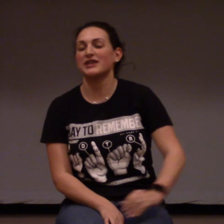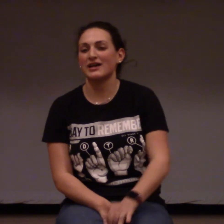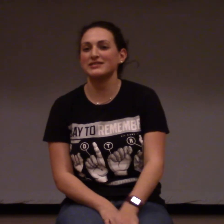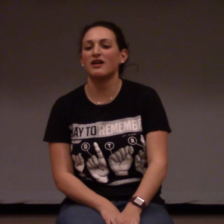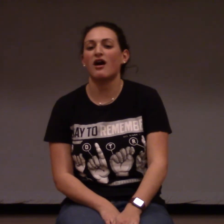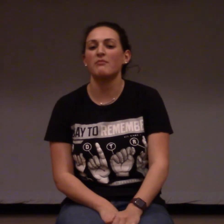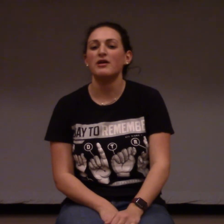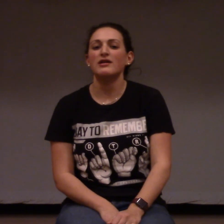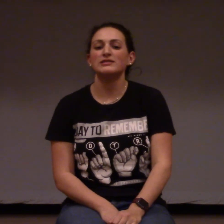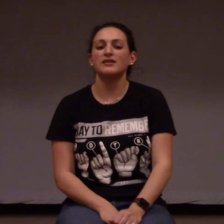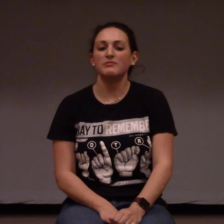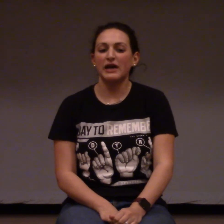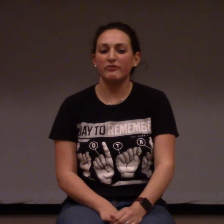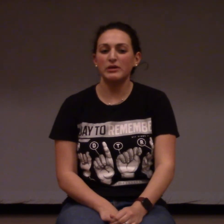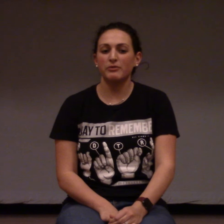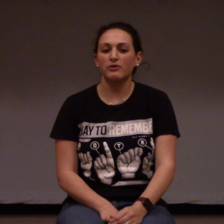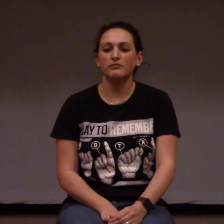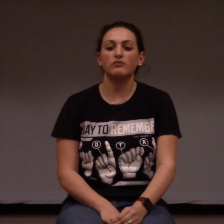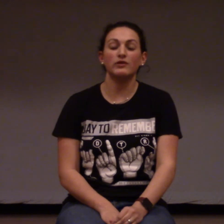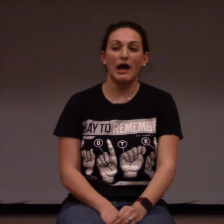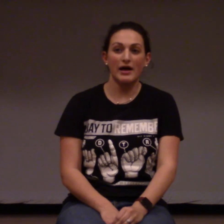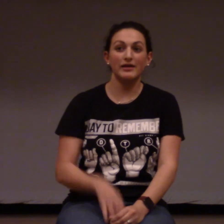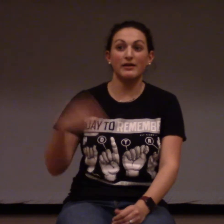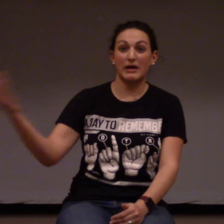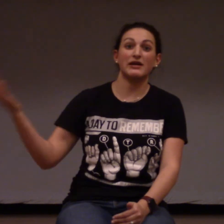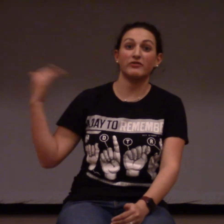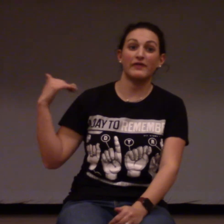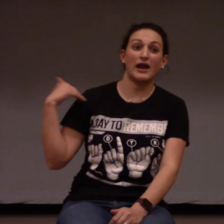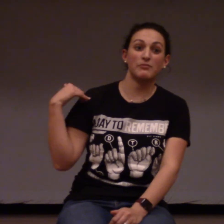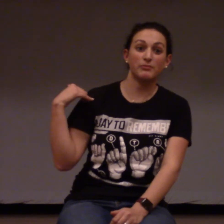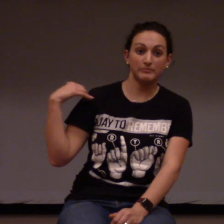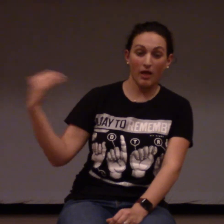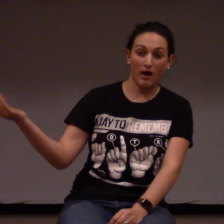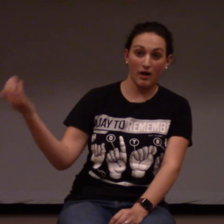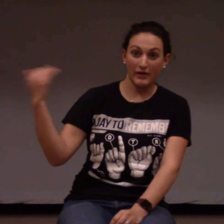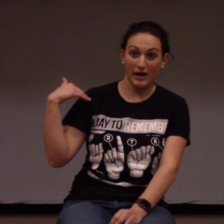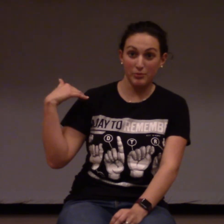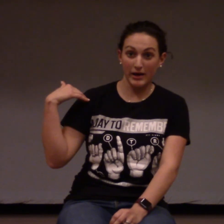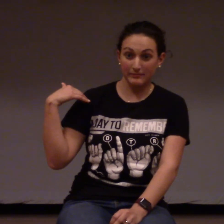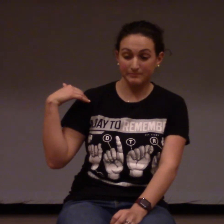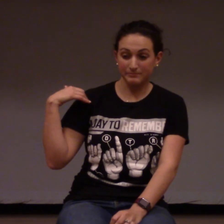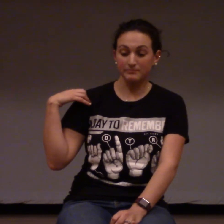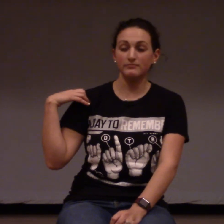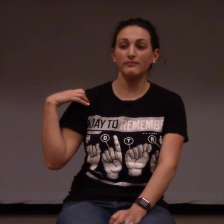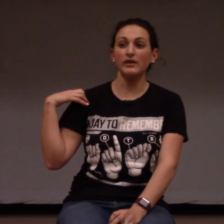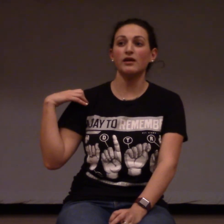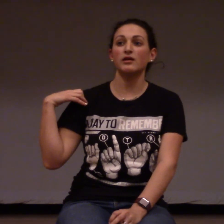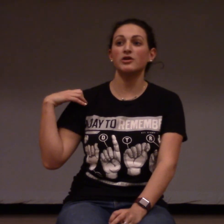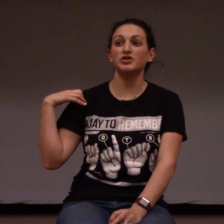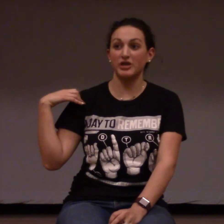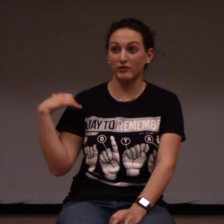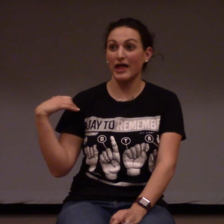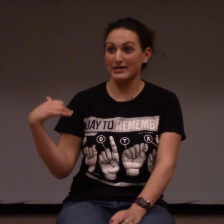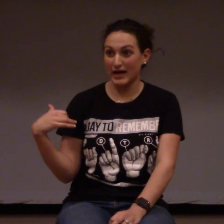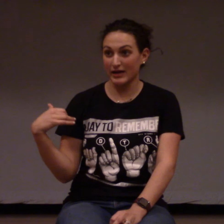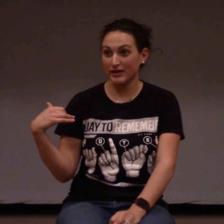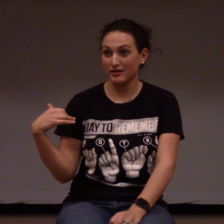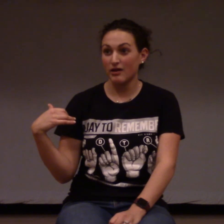yes. Some deaf people rely on it, like my deaf friend that I bring, she relies on it.